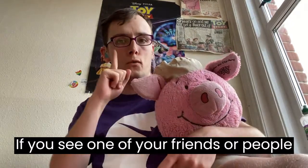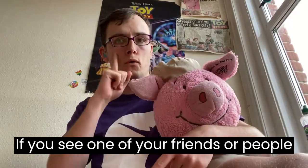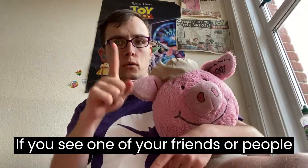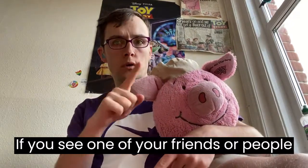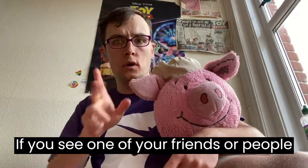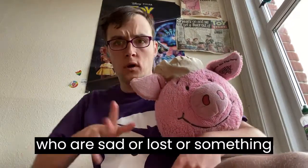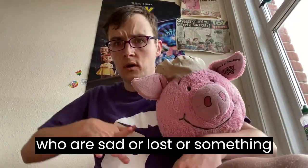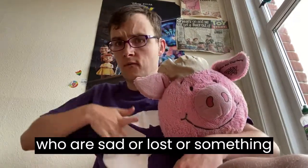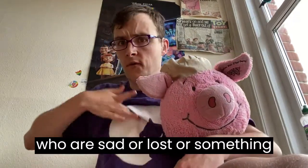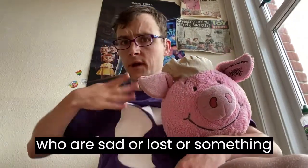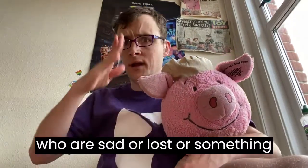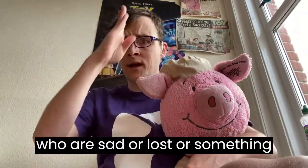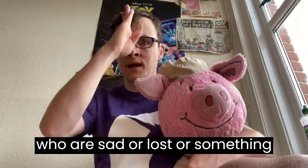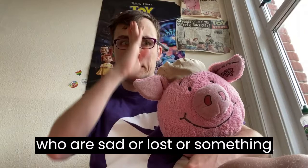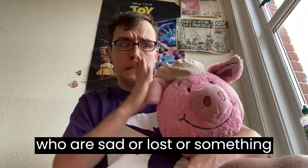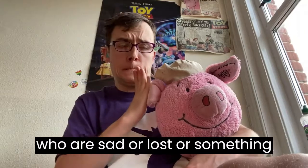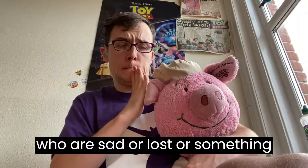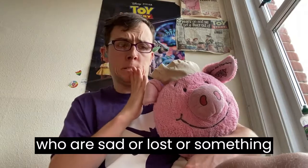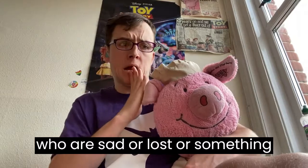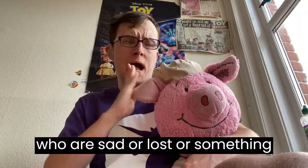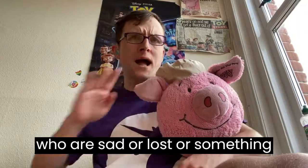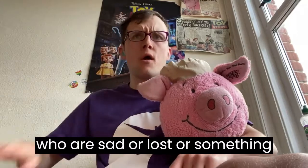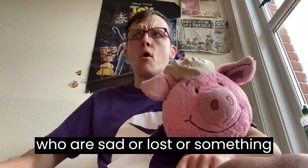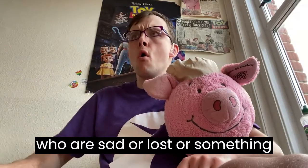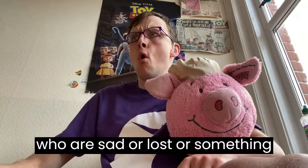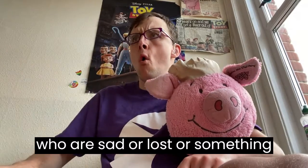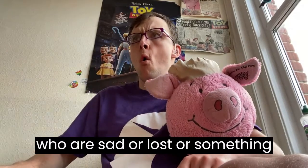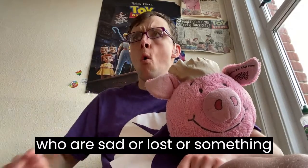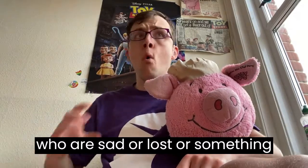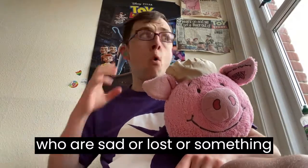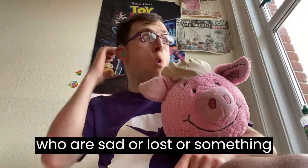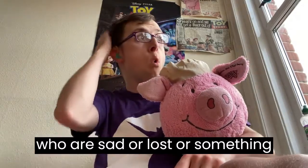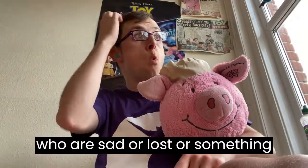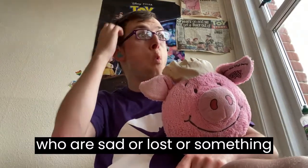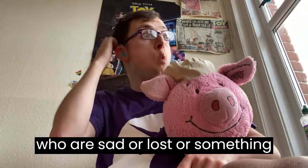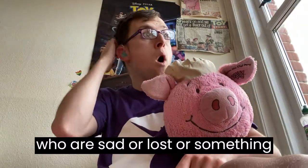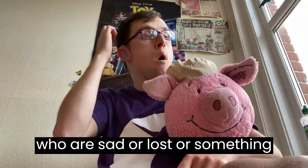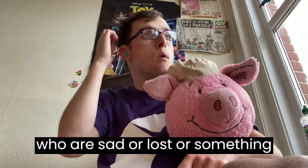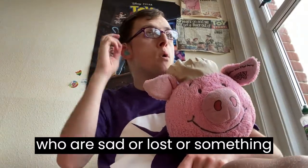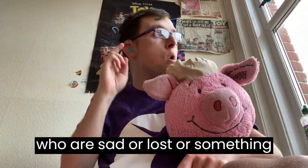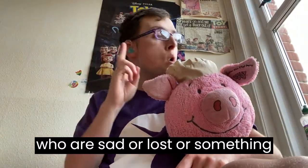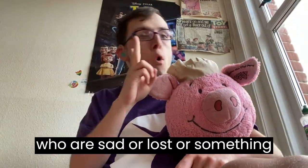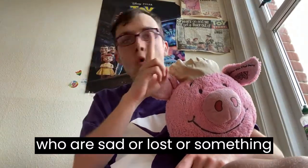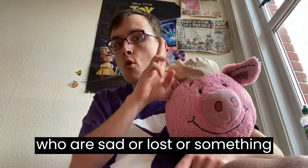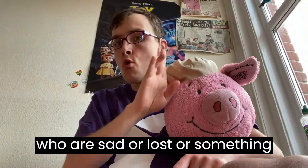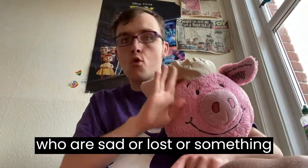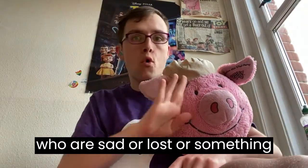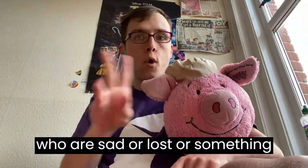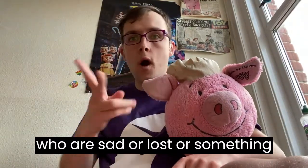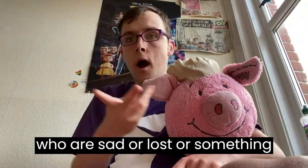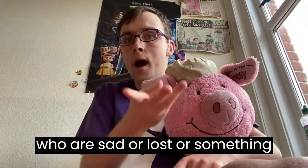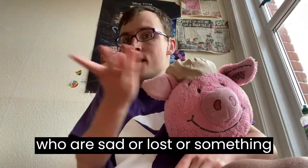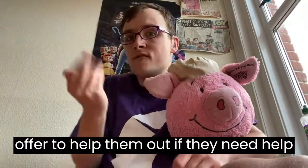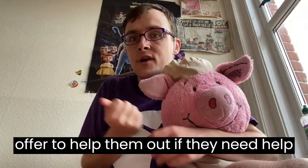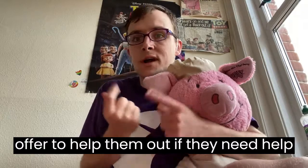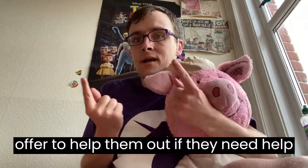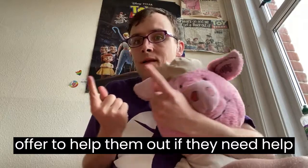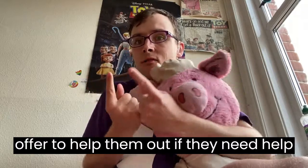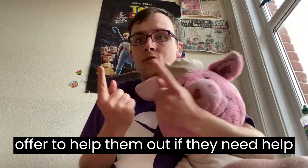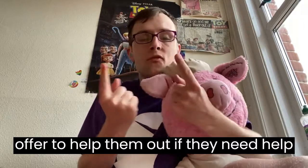do something like that, or what they do,